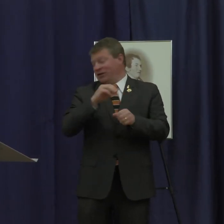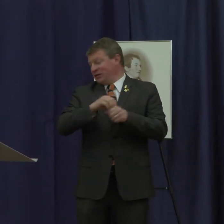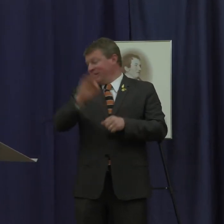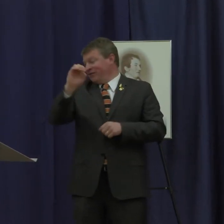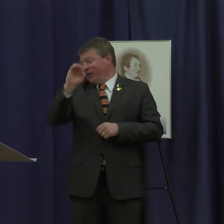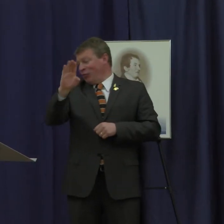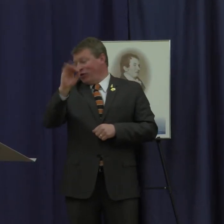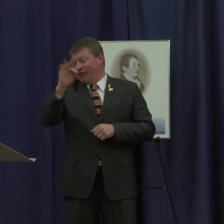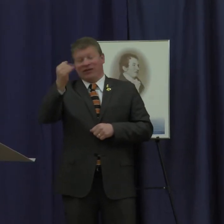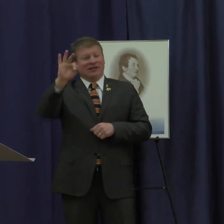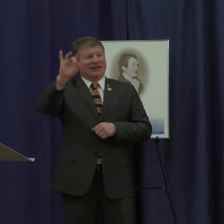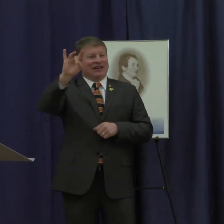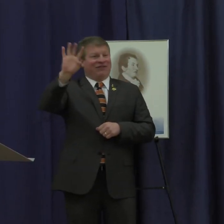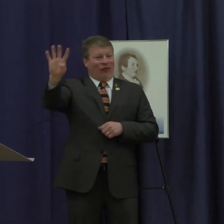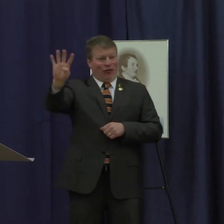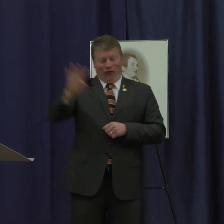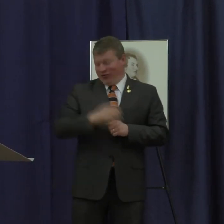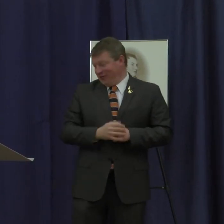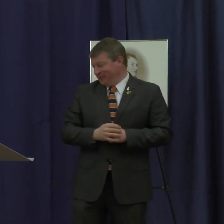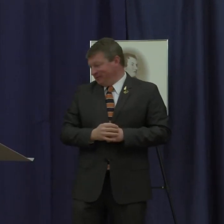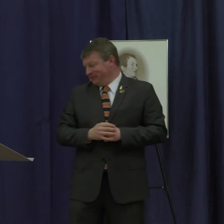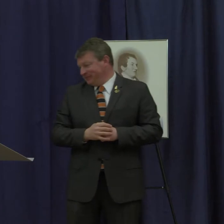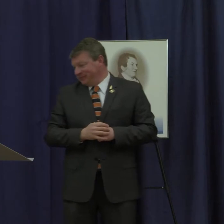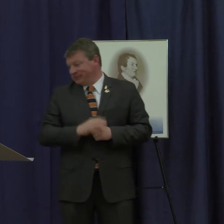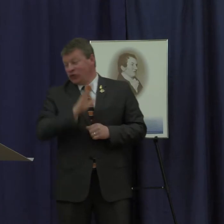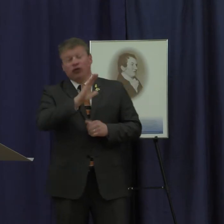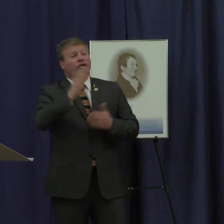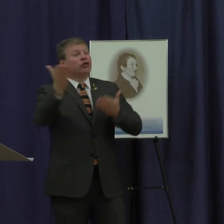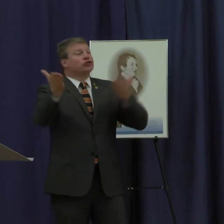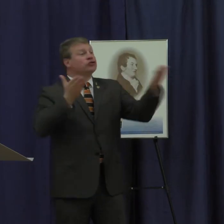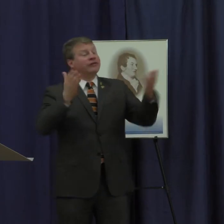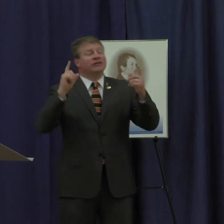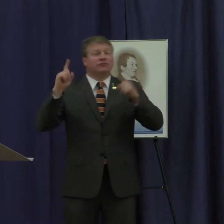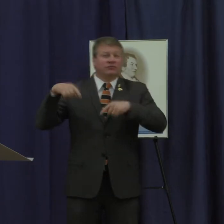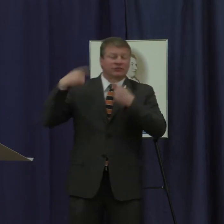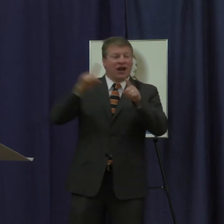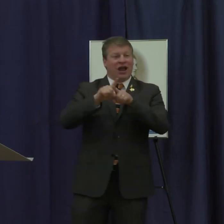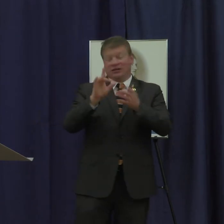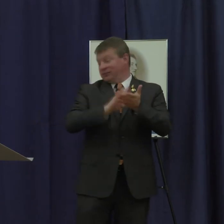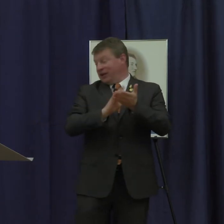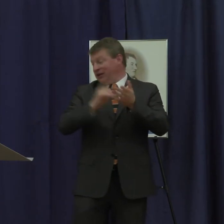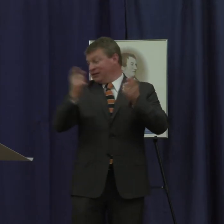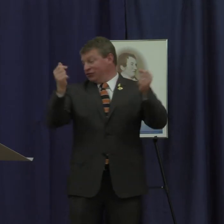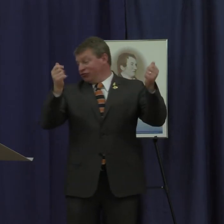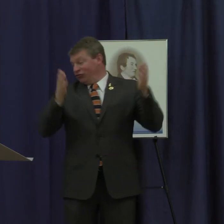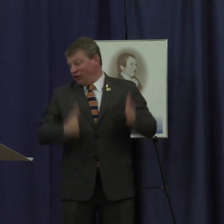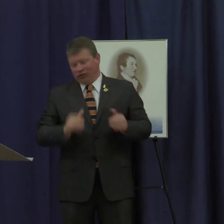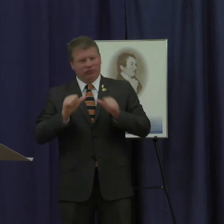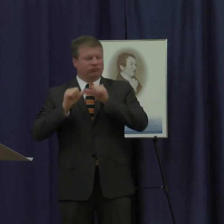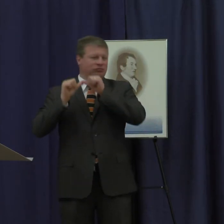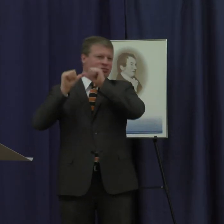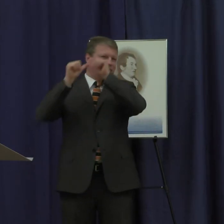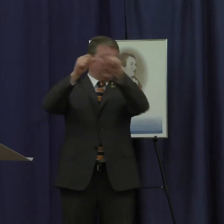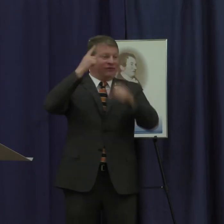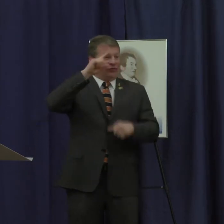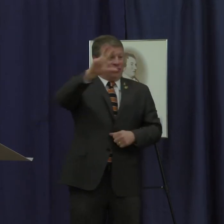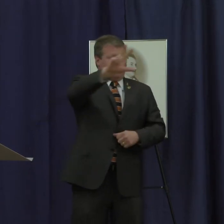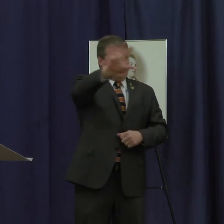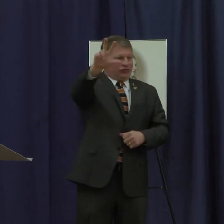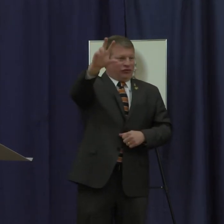And she became a regular employee in February of 1984. She served as the medical director